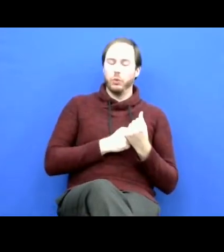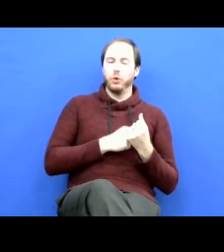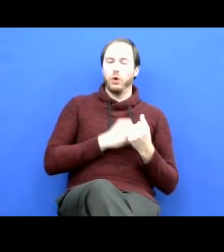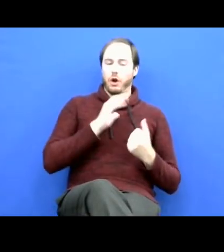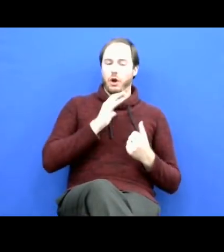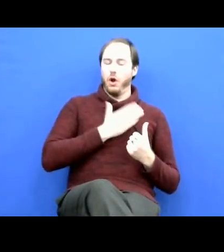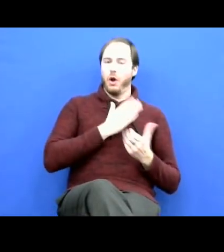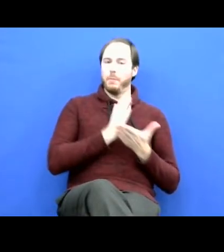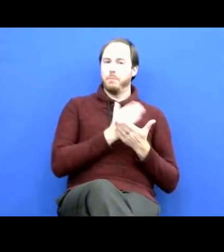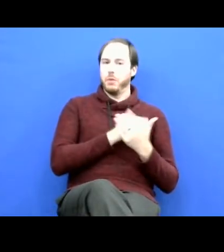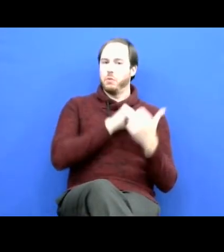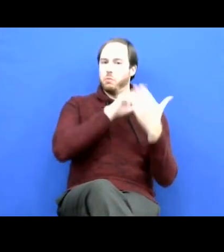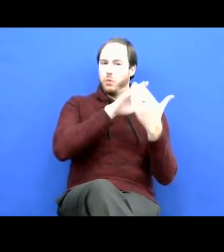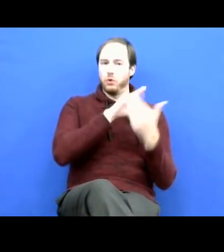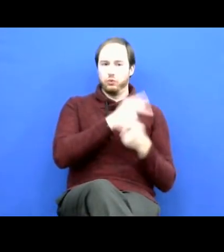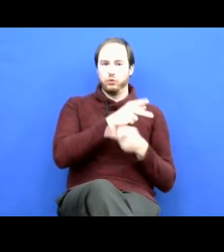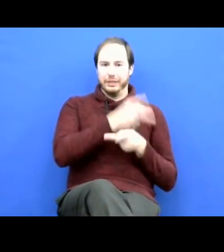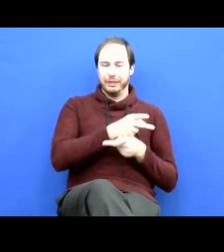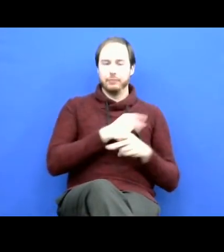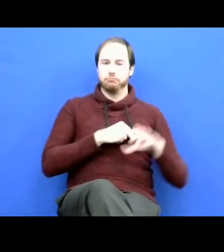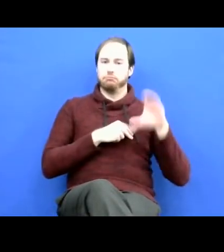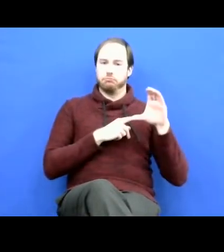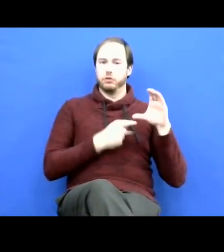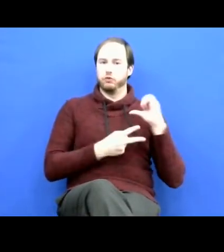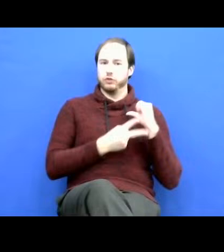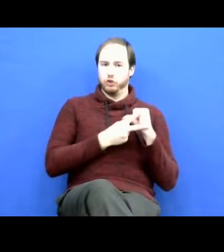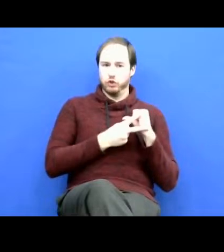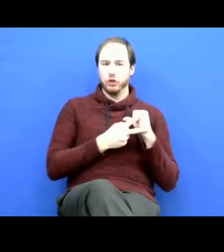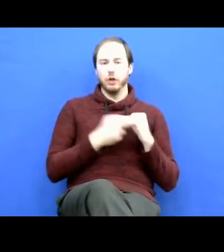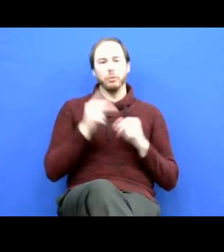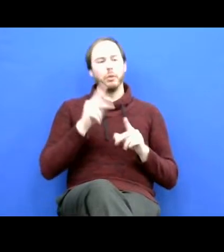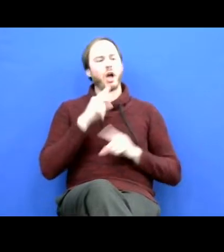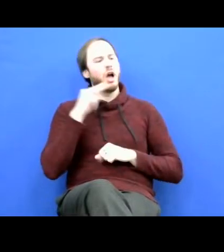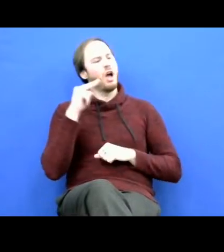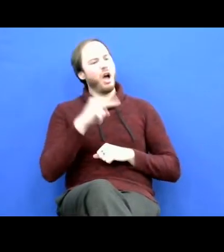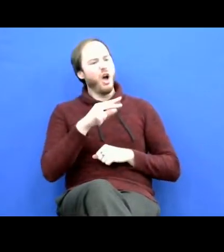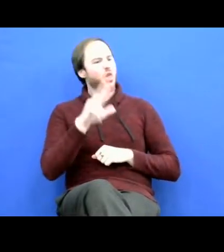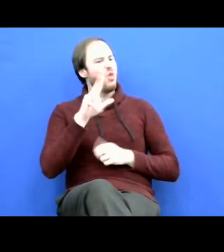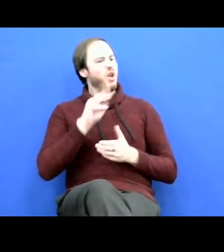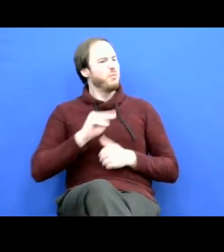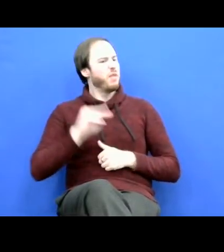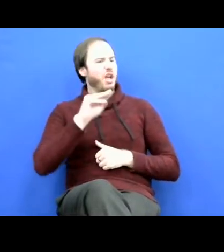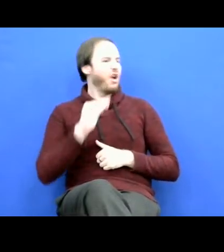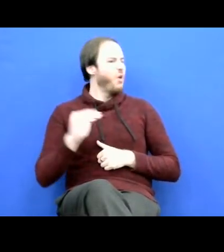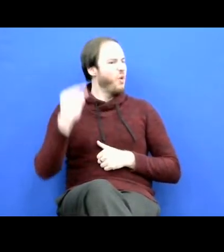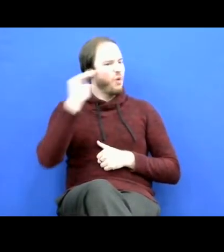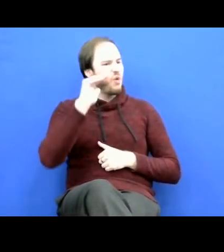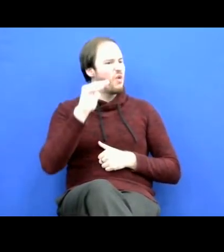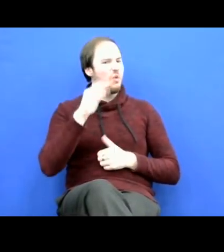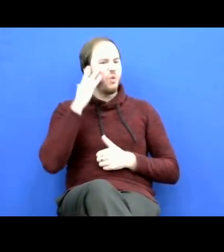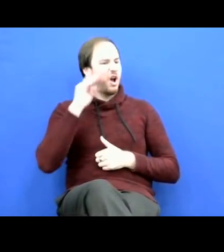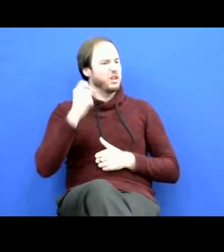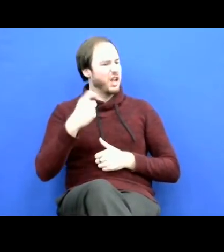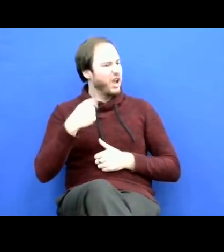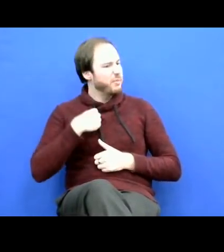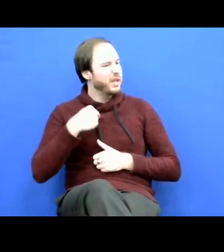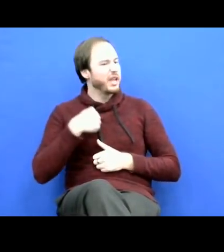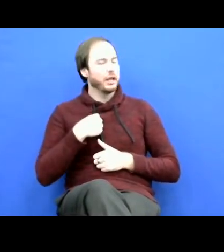way we do, but like I said, from an optics standpoint, people see, well, you were 3 million extra revenue and you